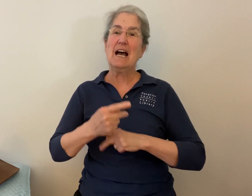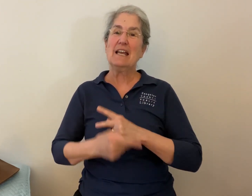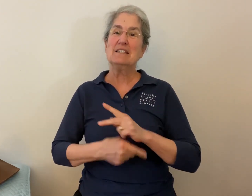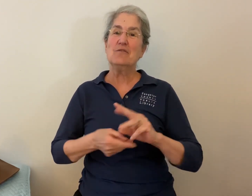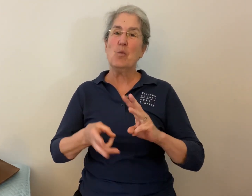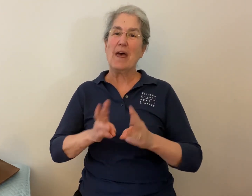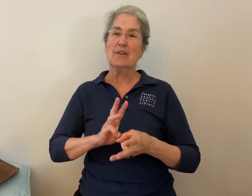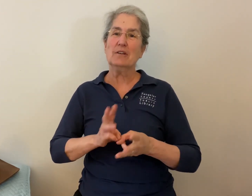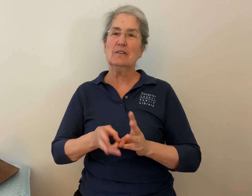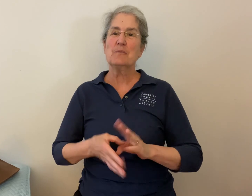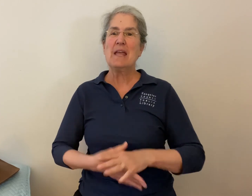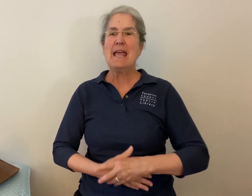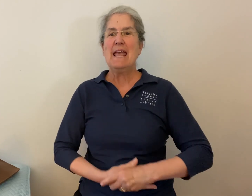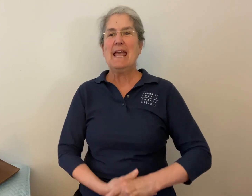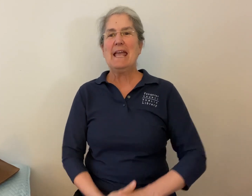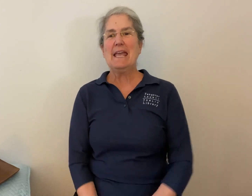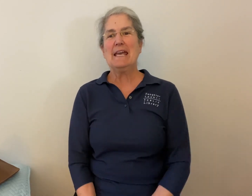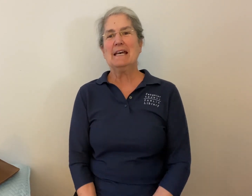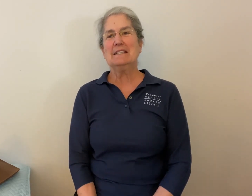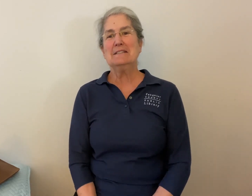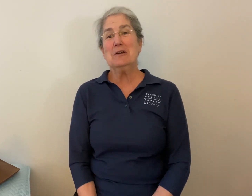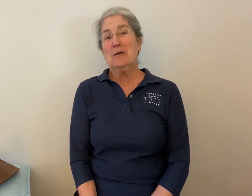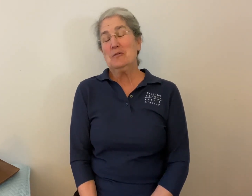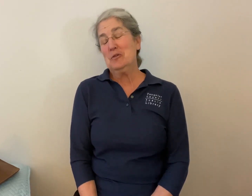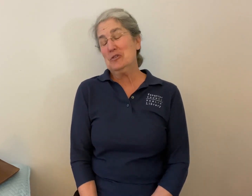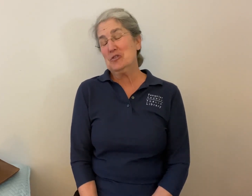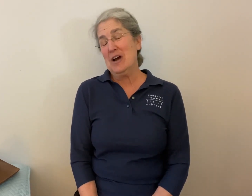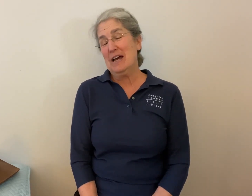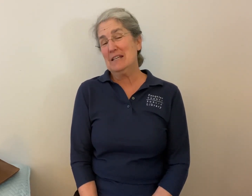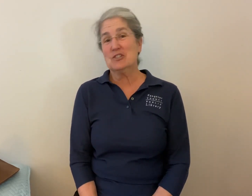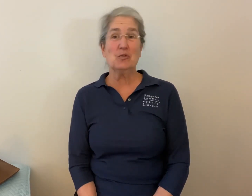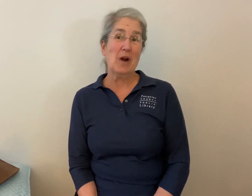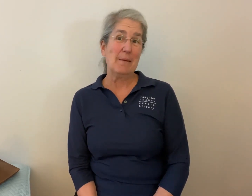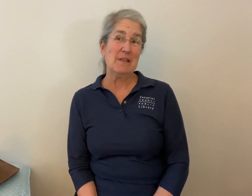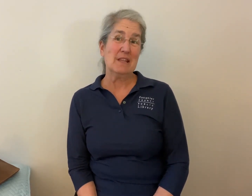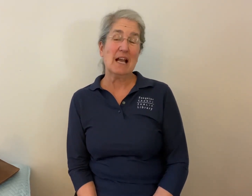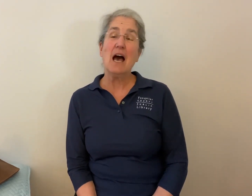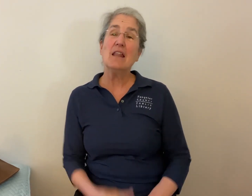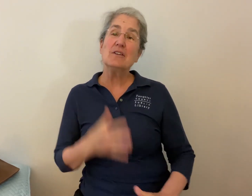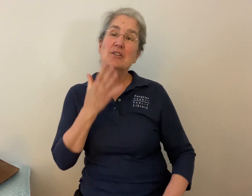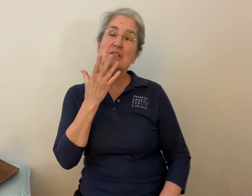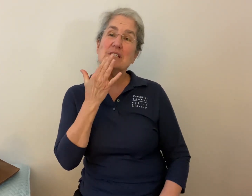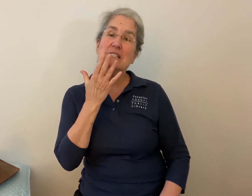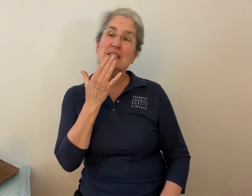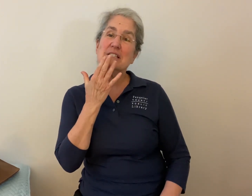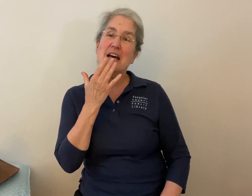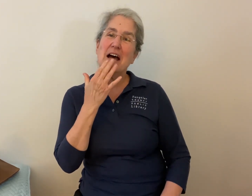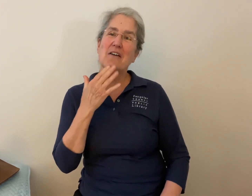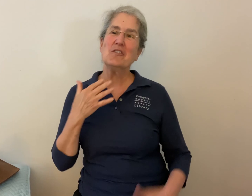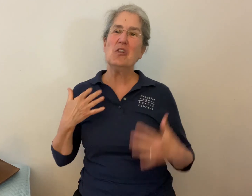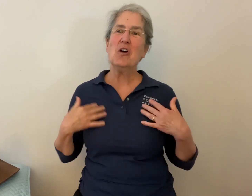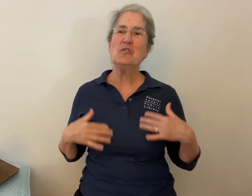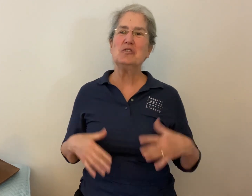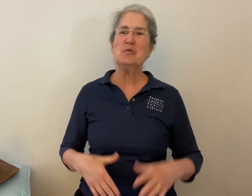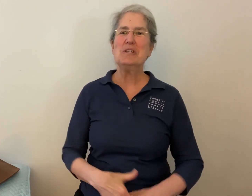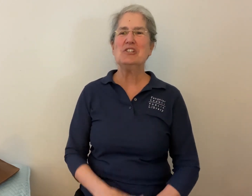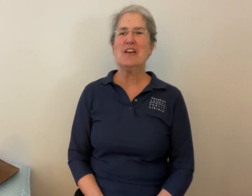kinds of weather. And you could try describing the colors of clothes to each